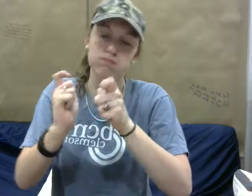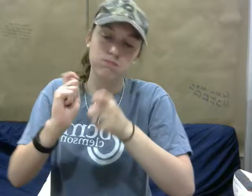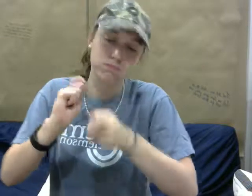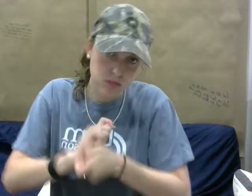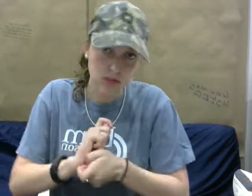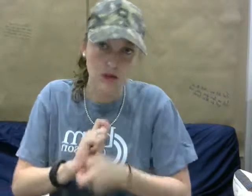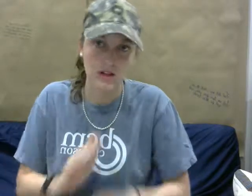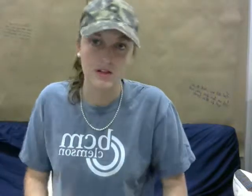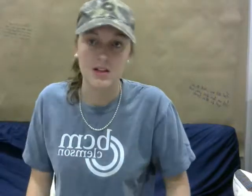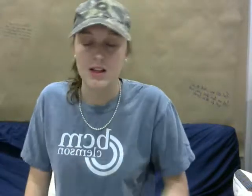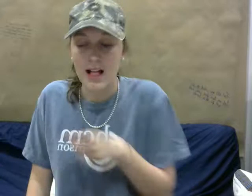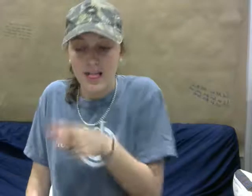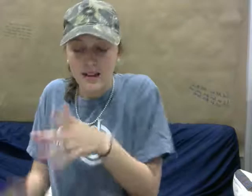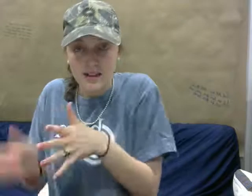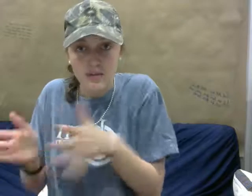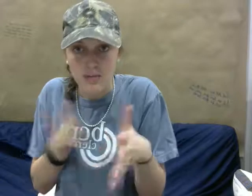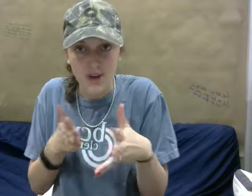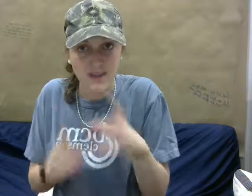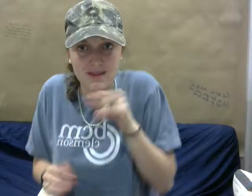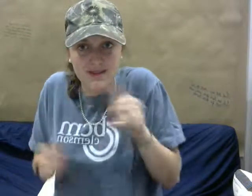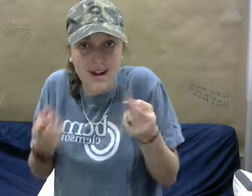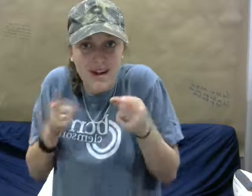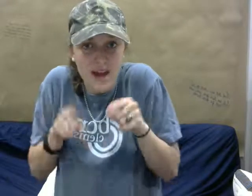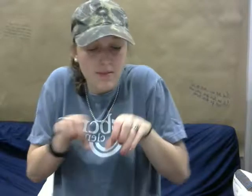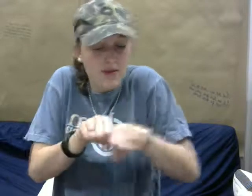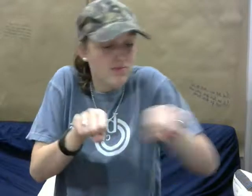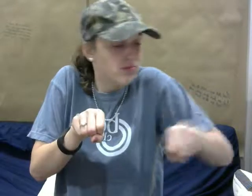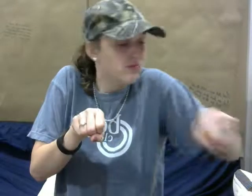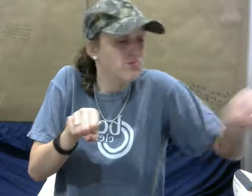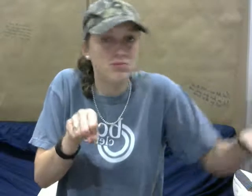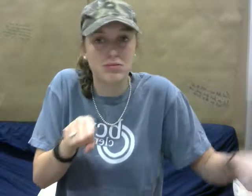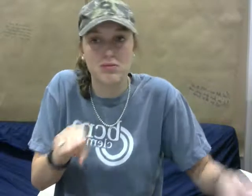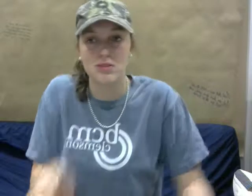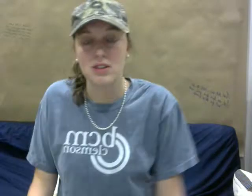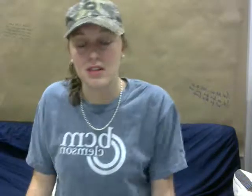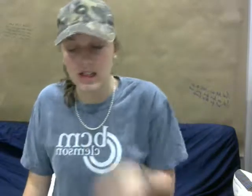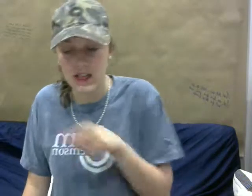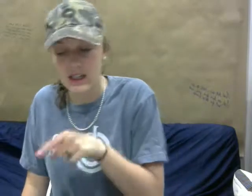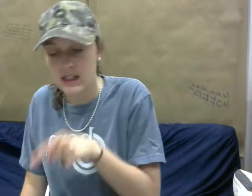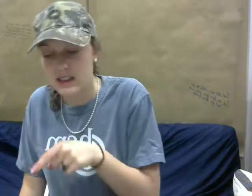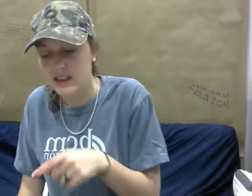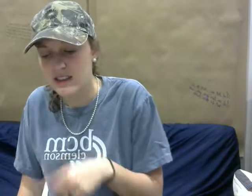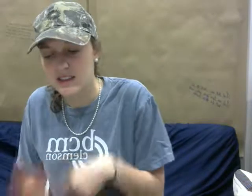not active on Mercury, Mars or the Moon, so they preserve a record of the solar system's history.